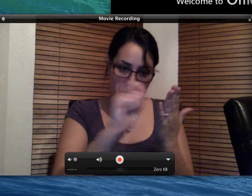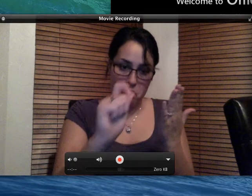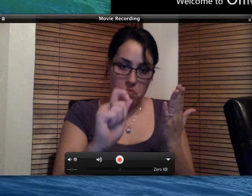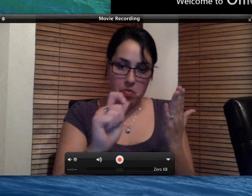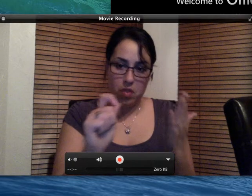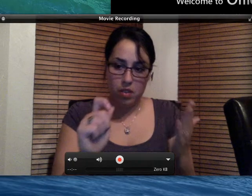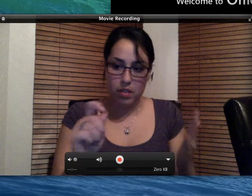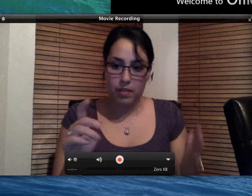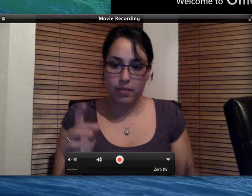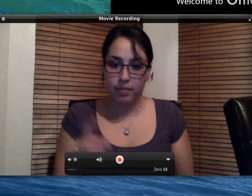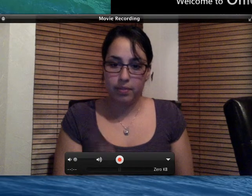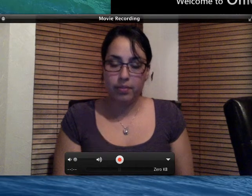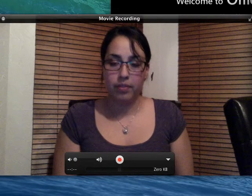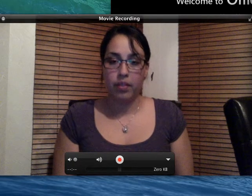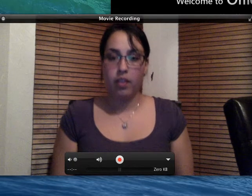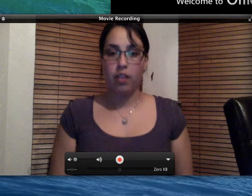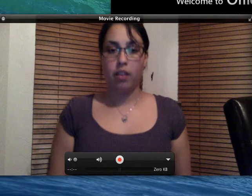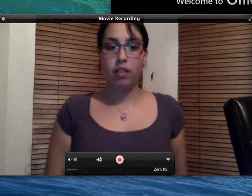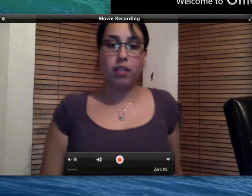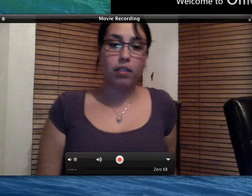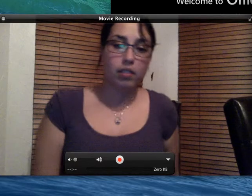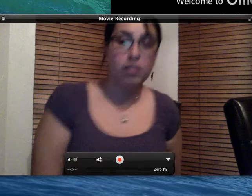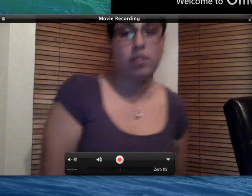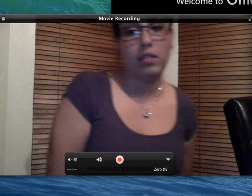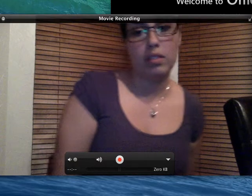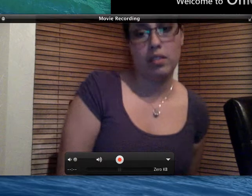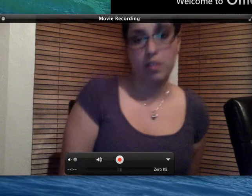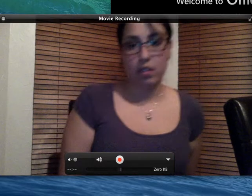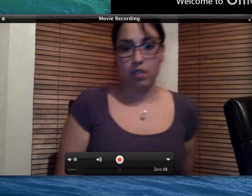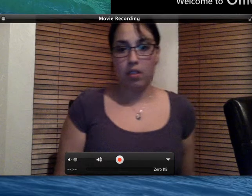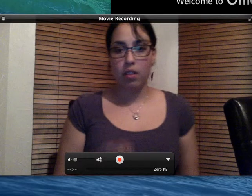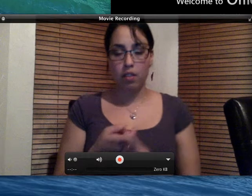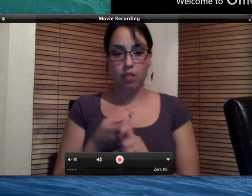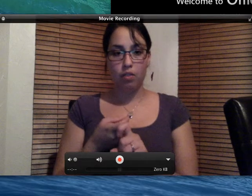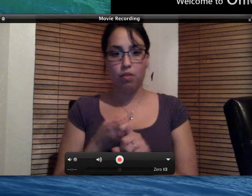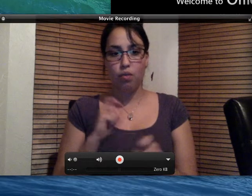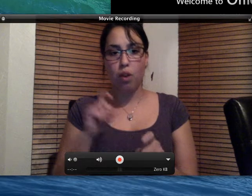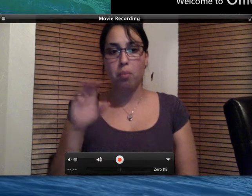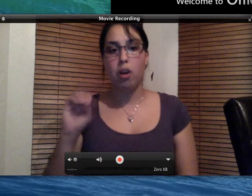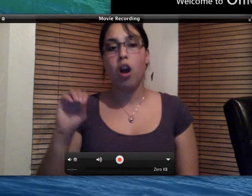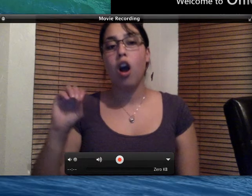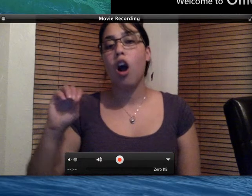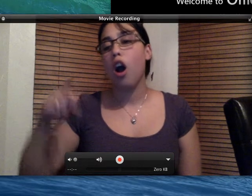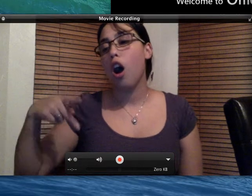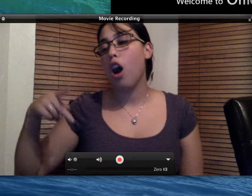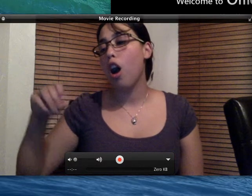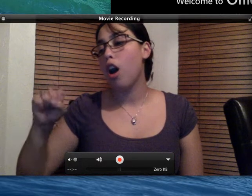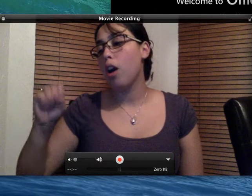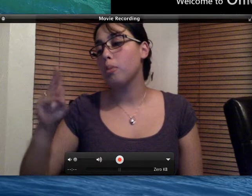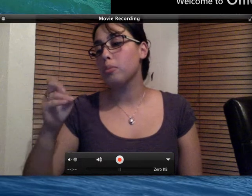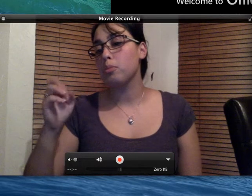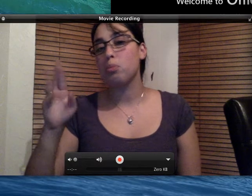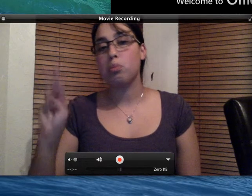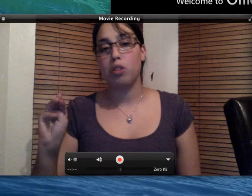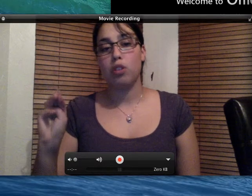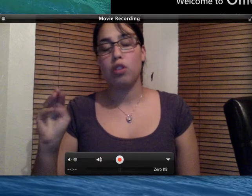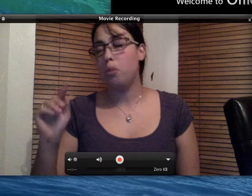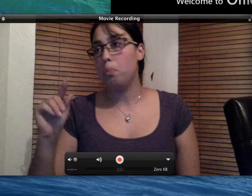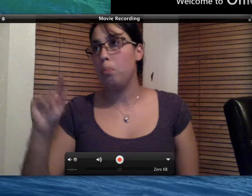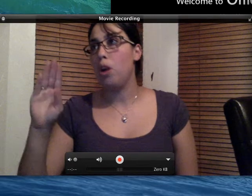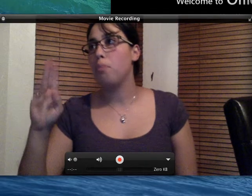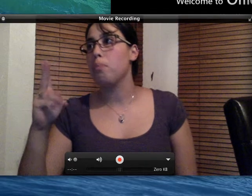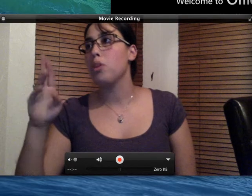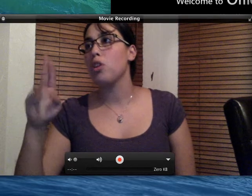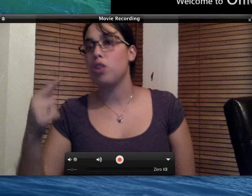the Habsburg monarchy, where there was a Empress Maria Theresa who was having trouble conceiving, and apparently the royal court